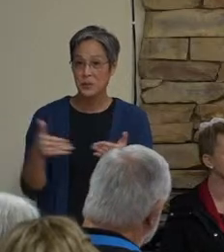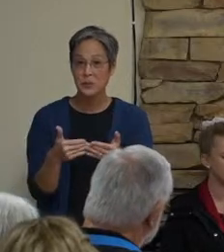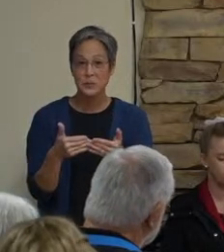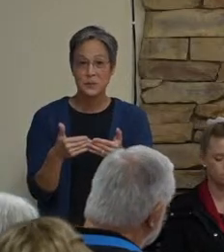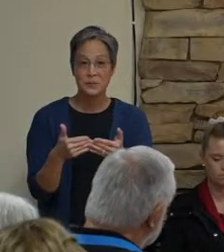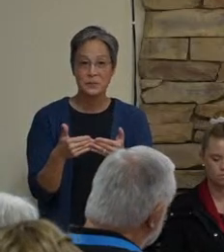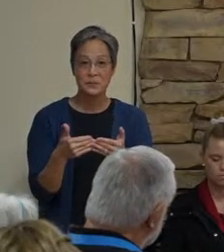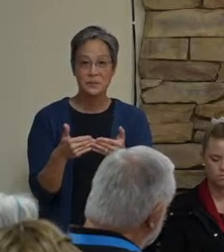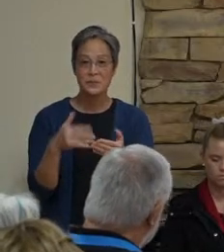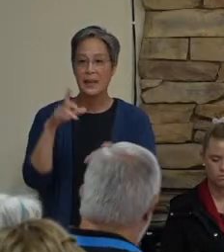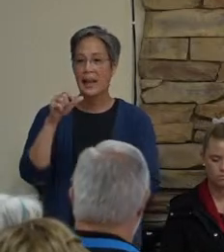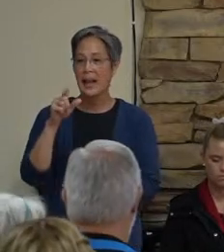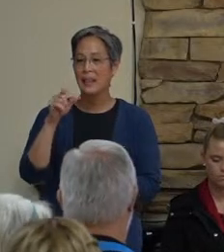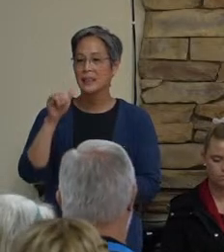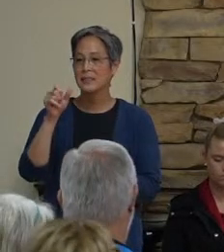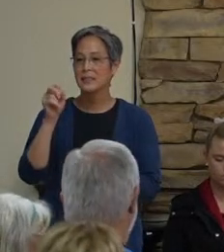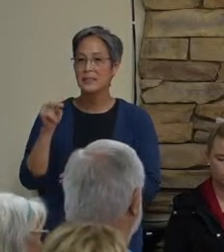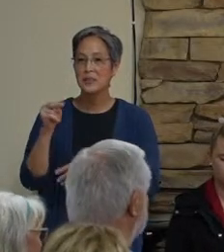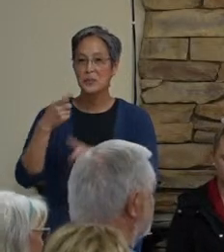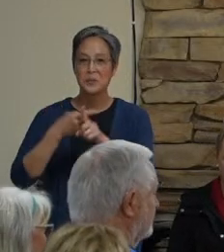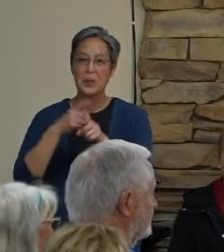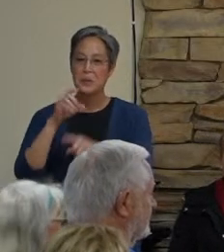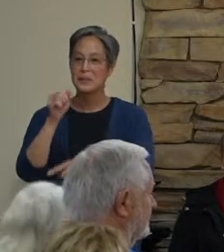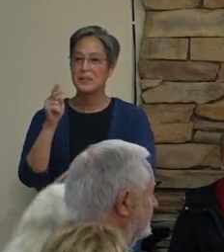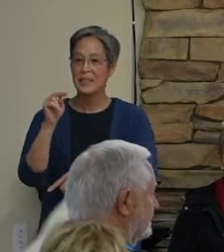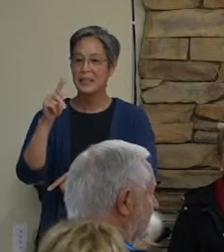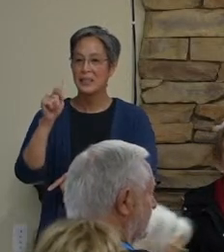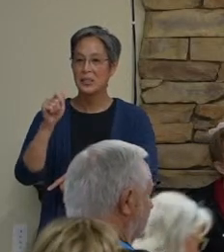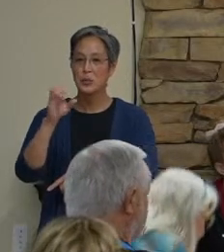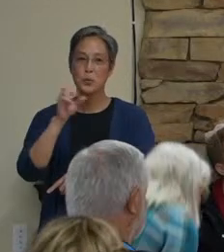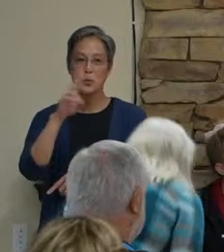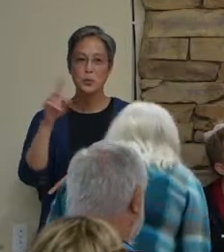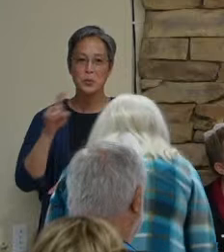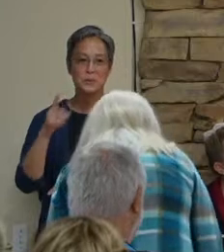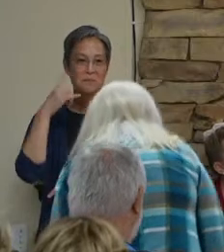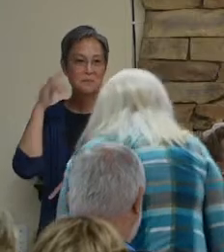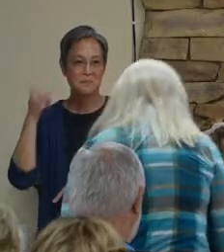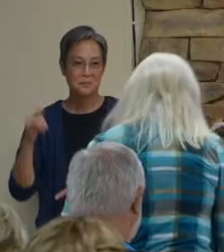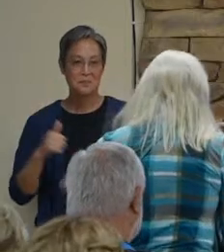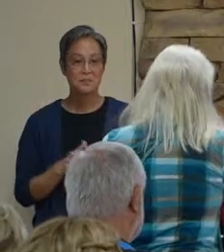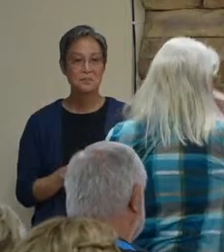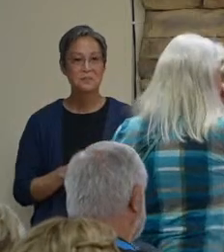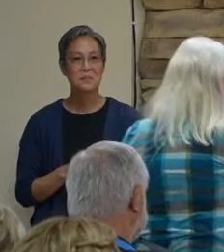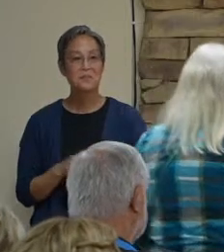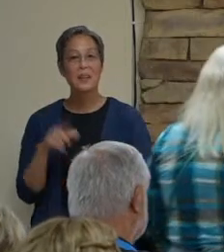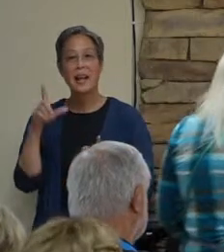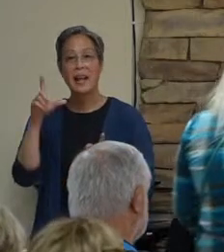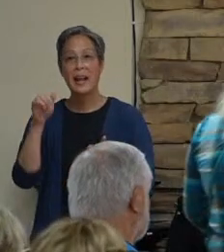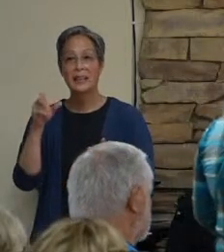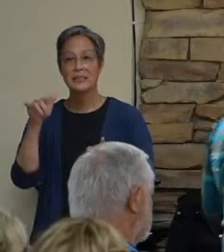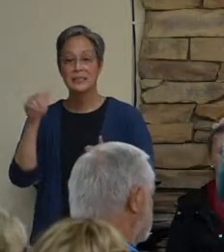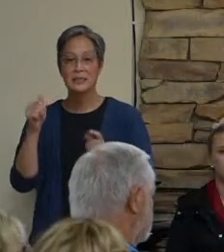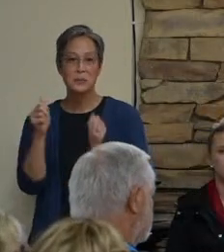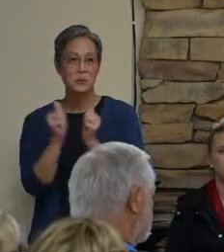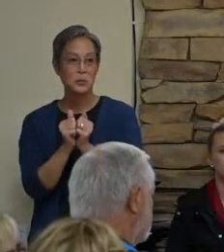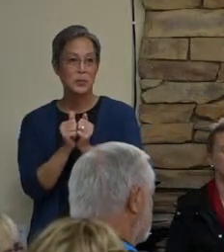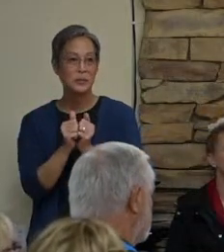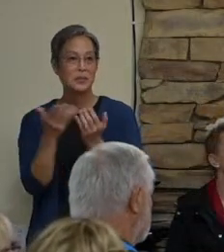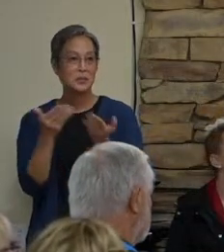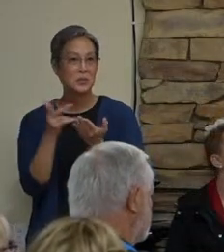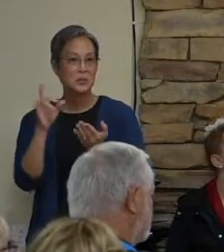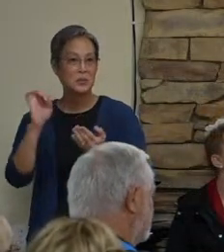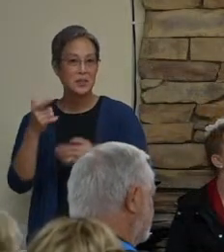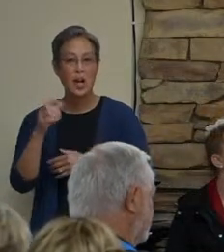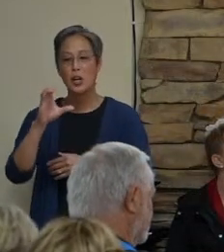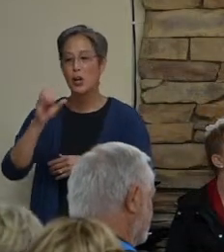Introduce is Allison from Santa Cruz, California. Allison is being placed with service dog